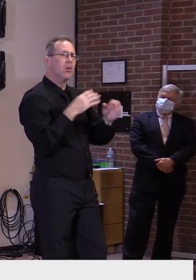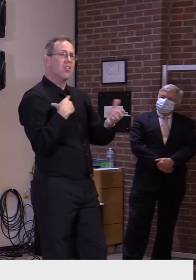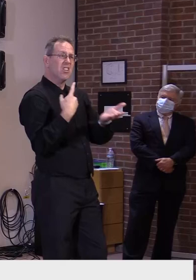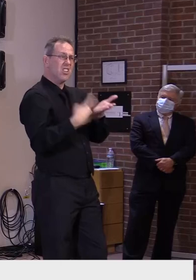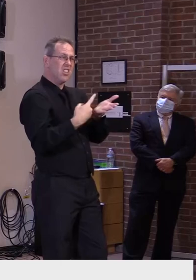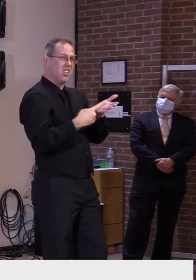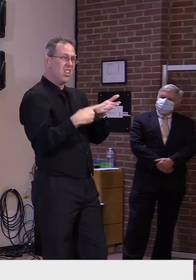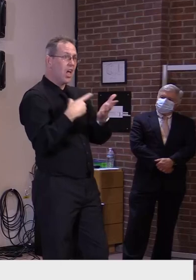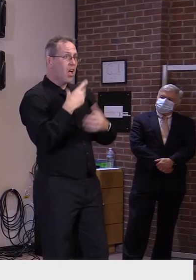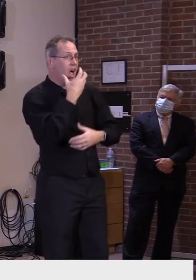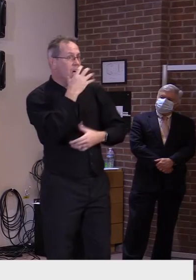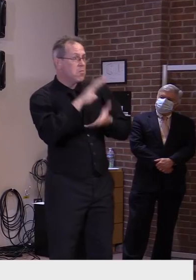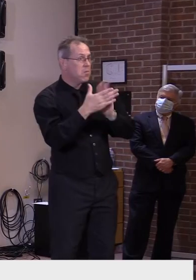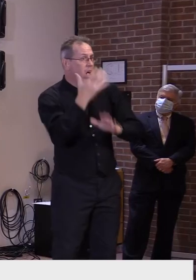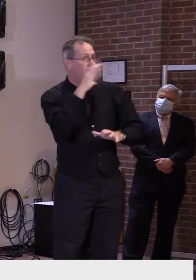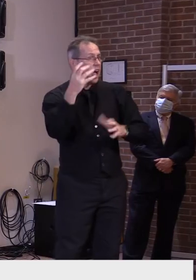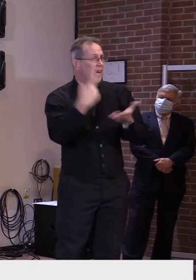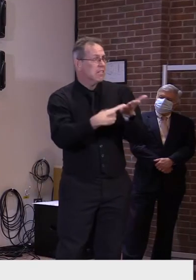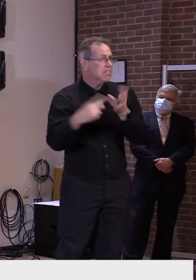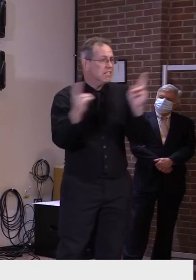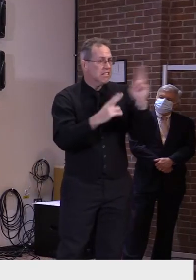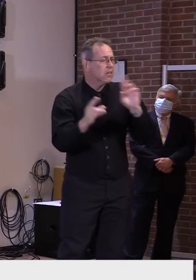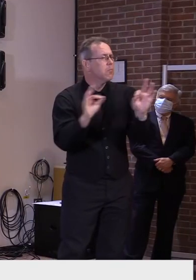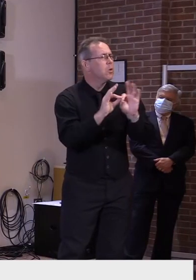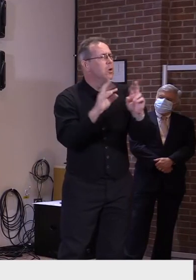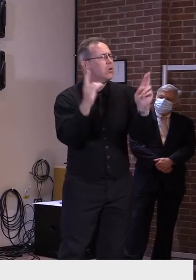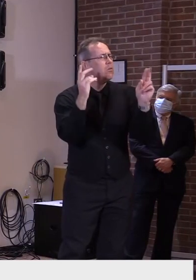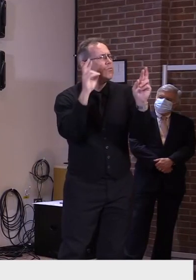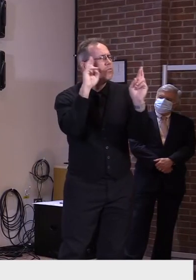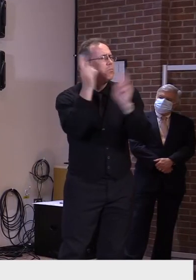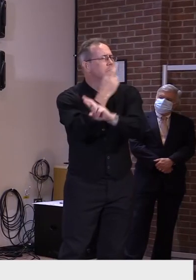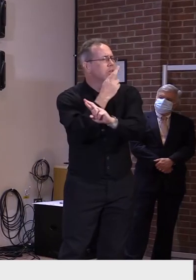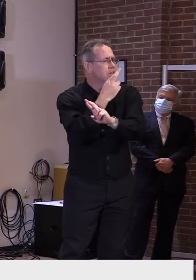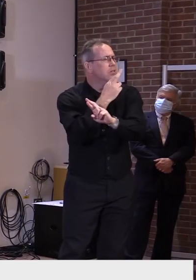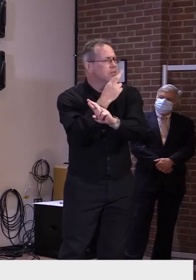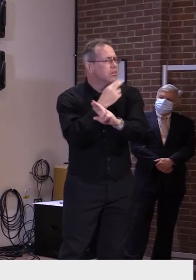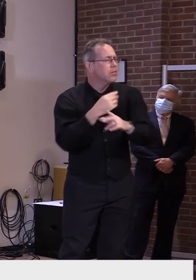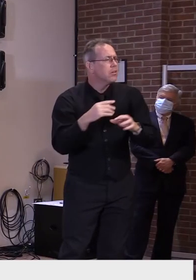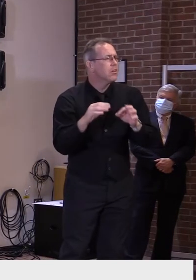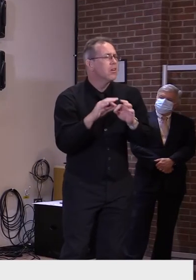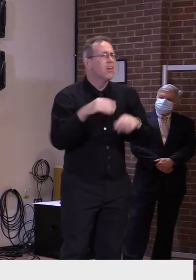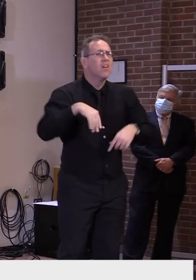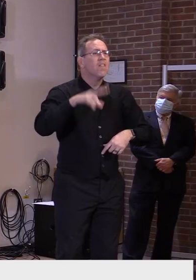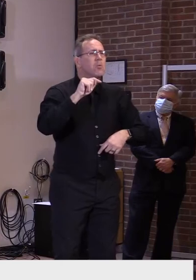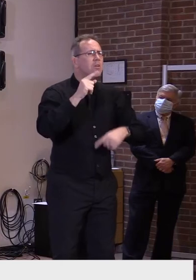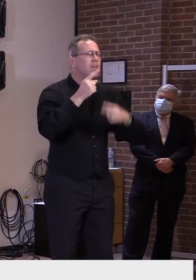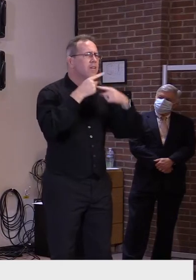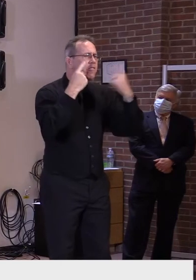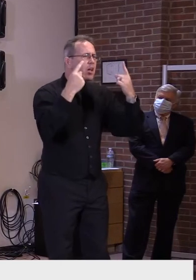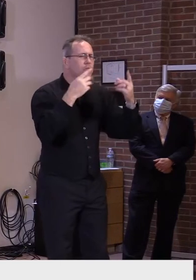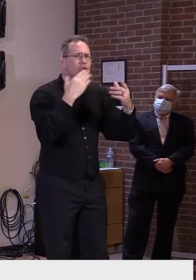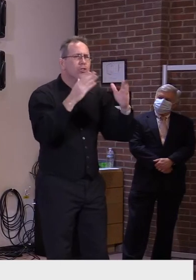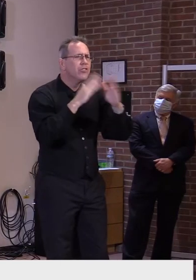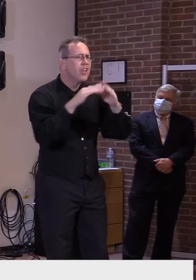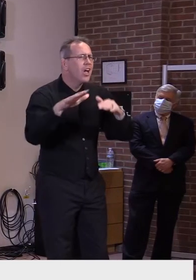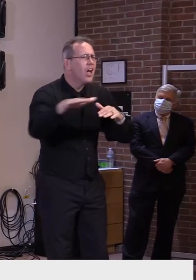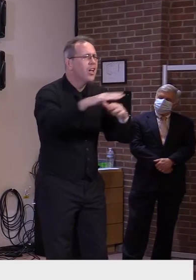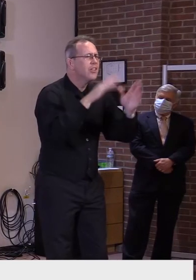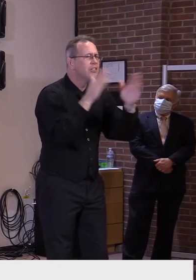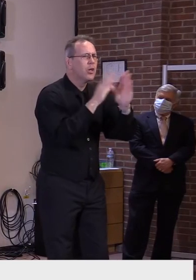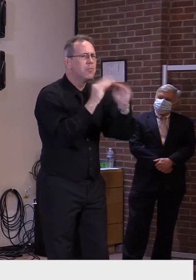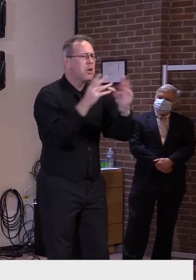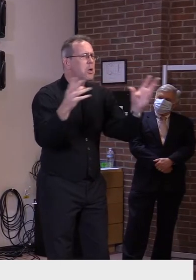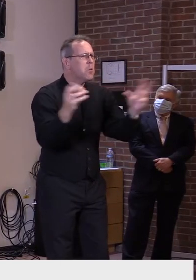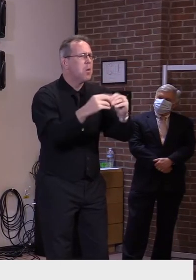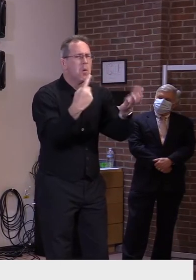happen. We've had them throughout our history here in Vermont with town meetings. They get heated as well. But it